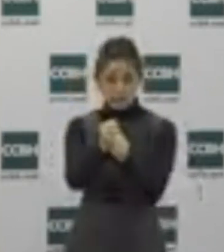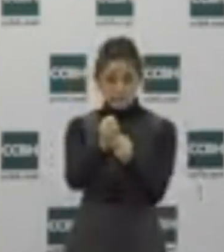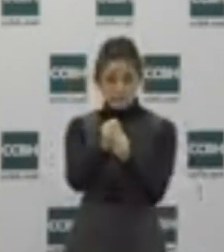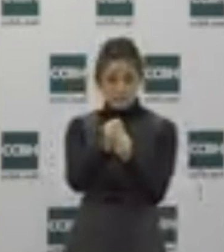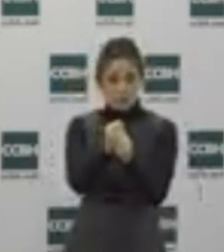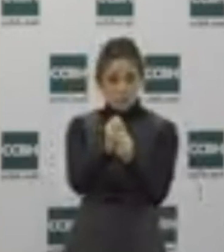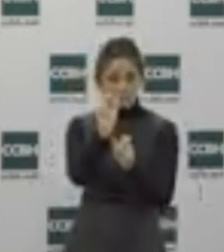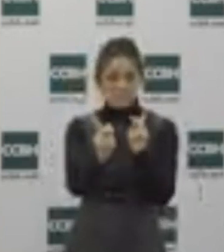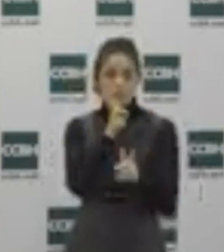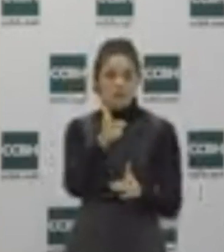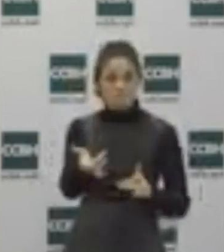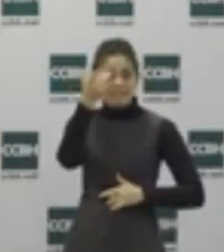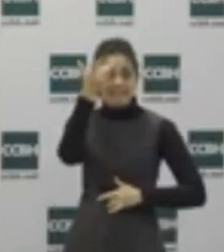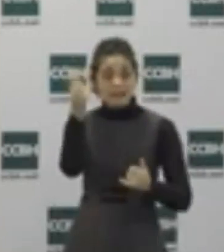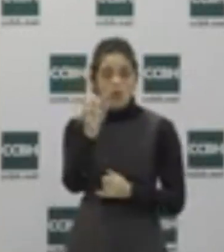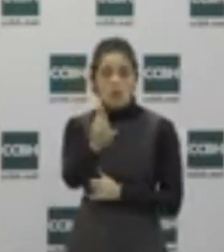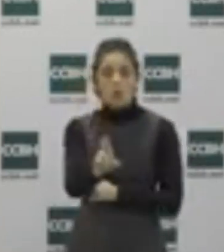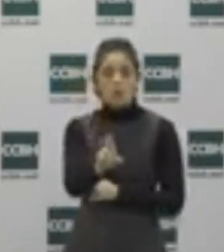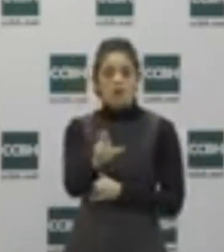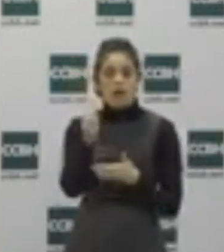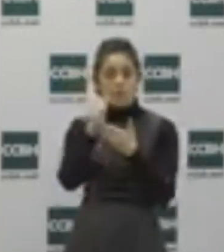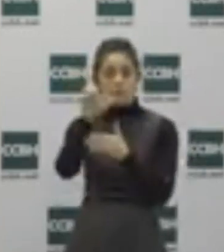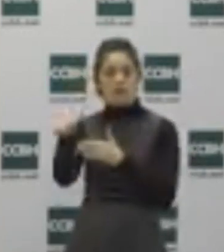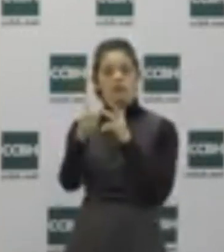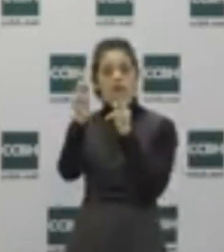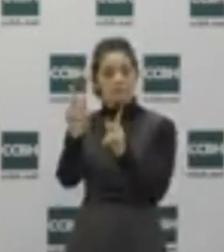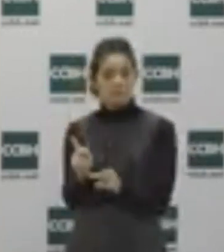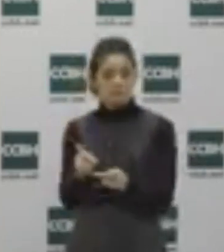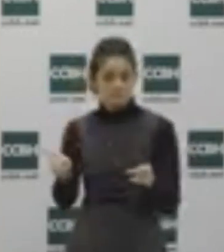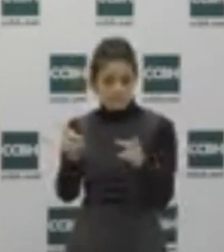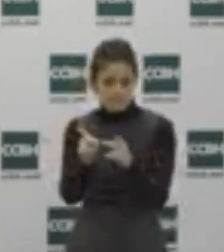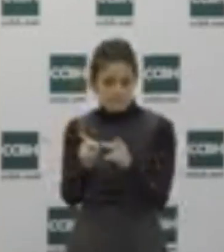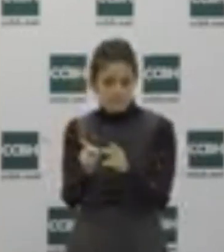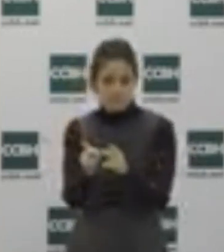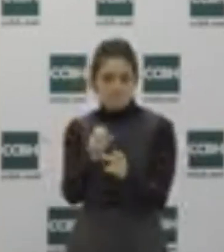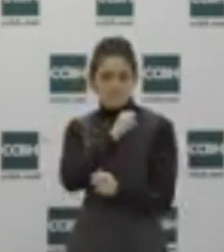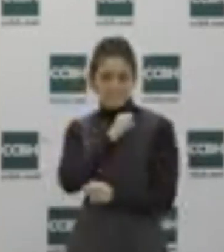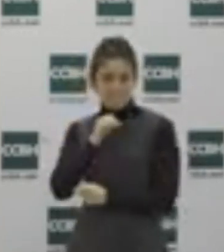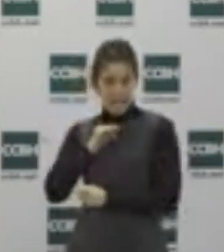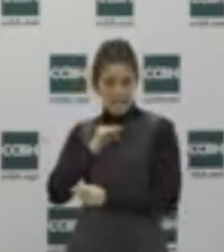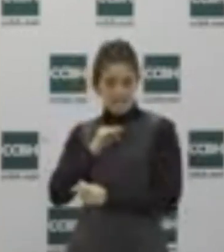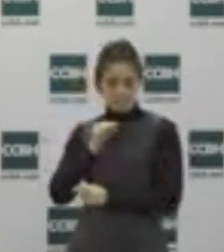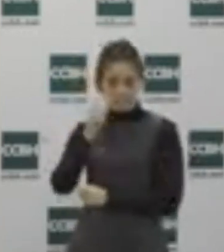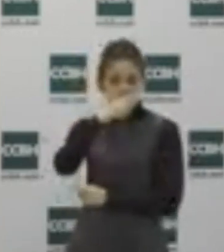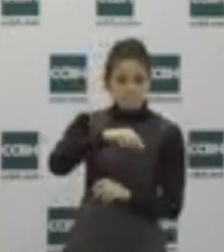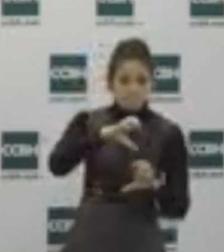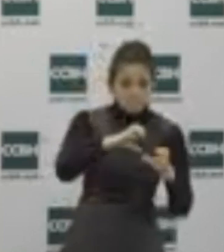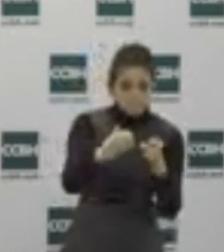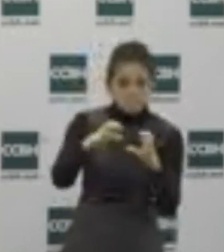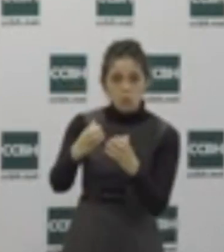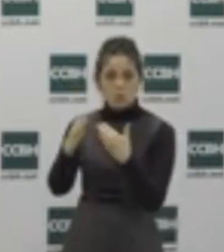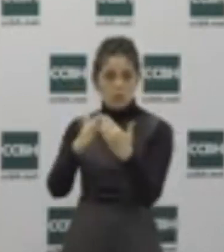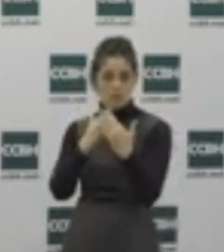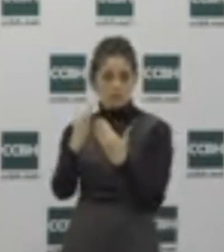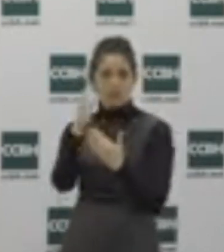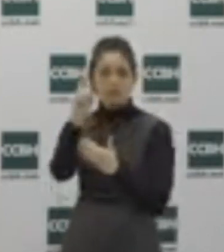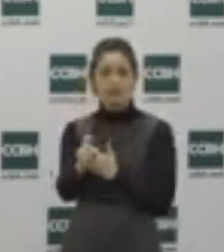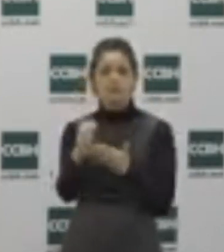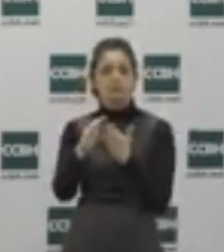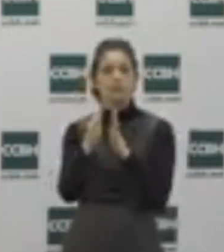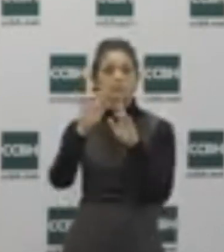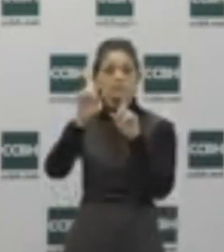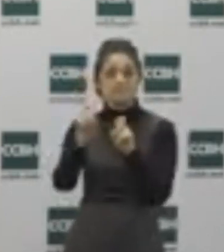on the front lines, the workers that are in these healthcare facilities and in our essential services are having the opportunity to be